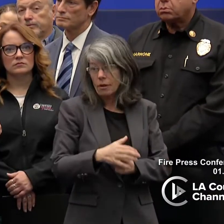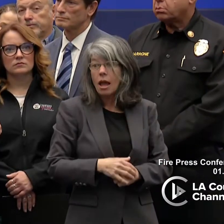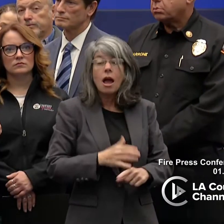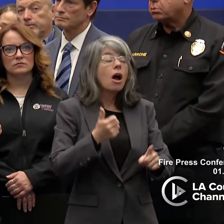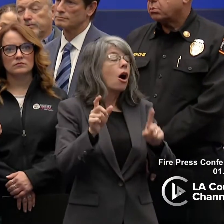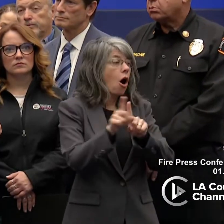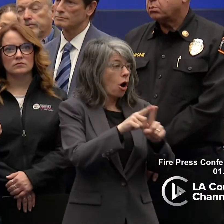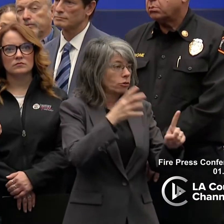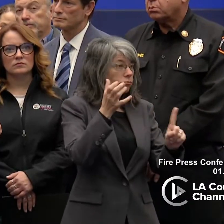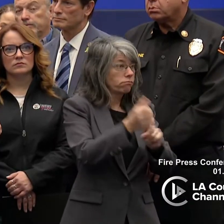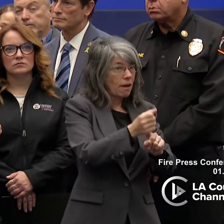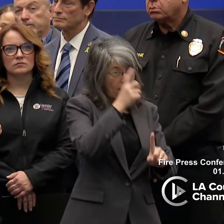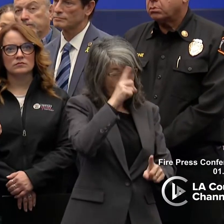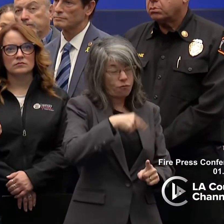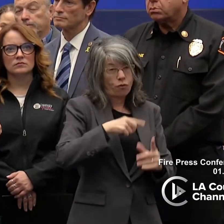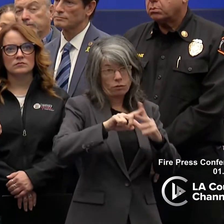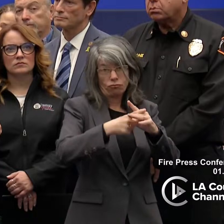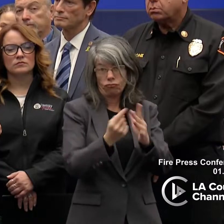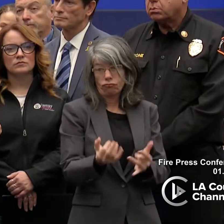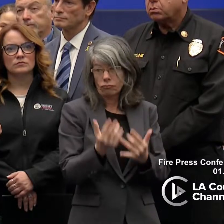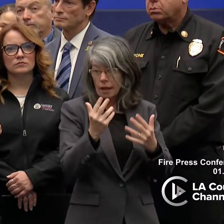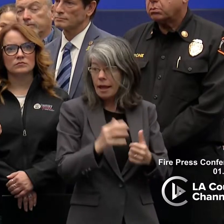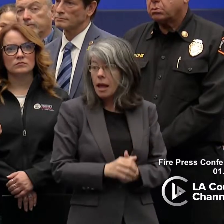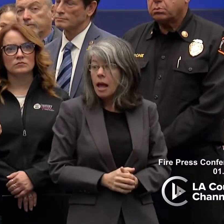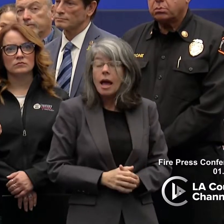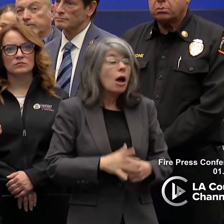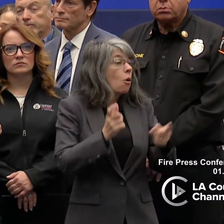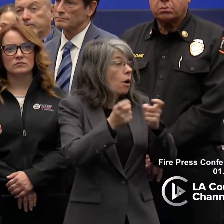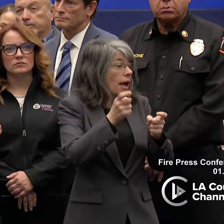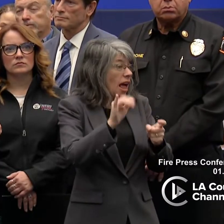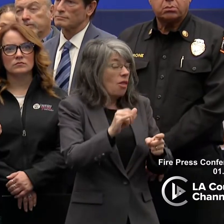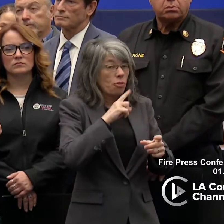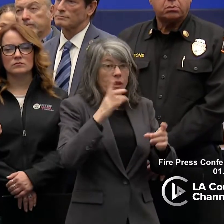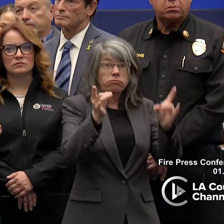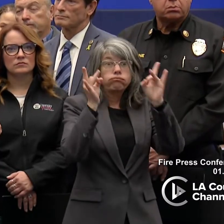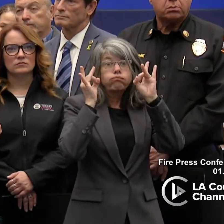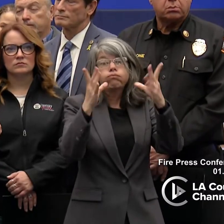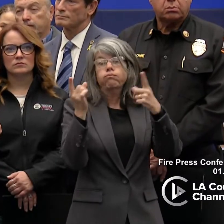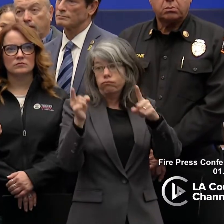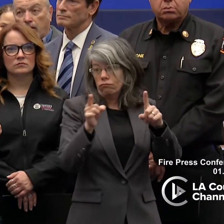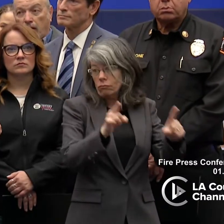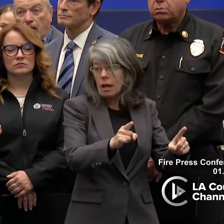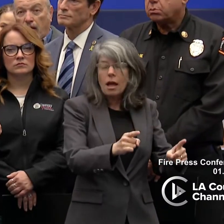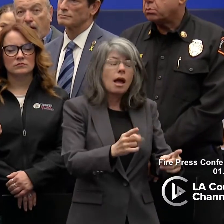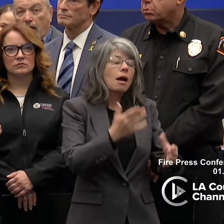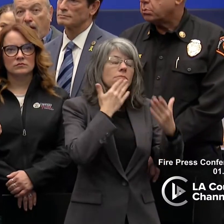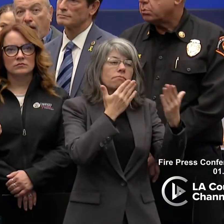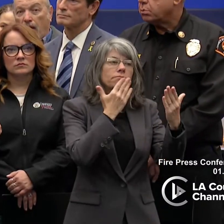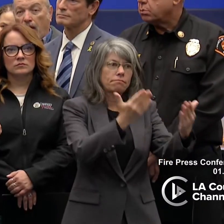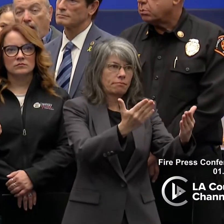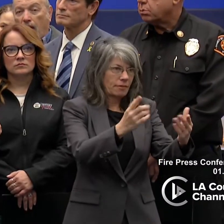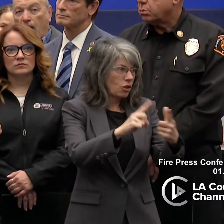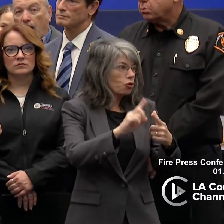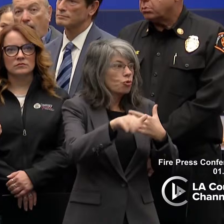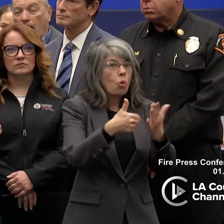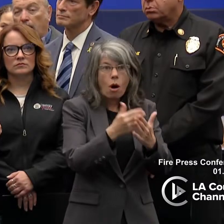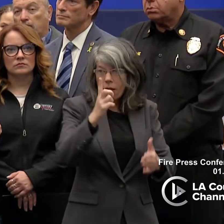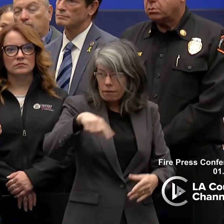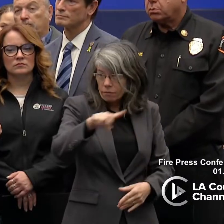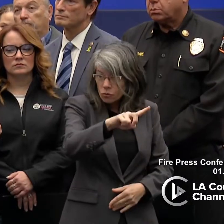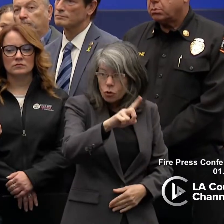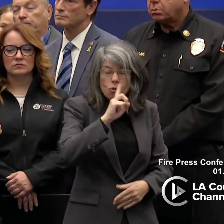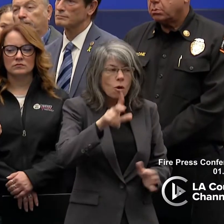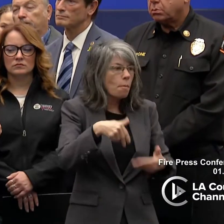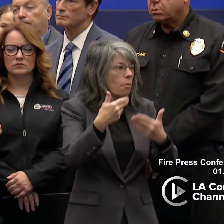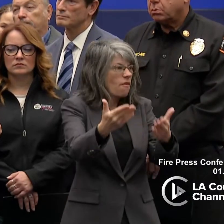was also booked for arson. As we continue to manage this historic, catastrophic event, we want to express our gratitude to everyone who